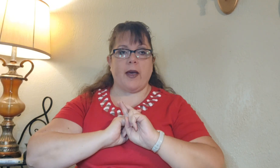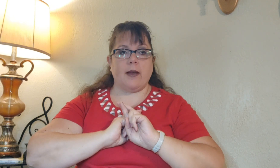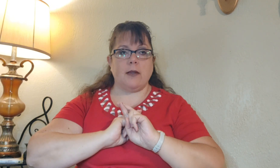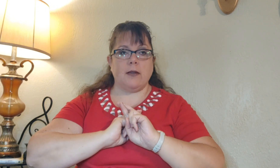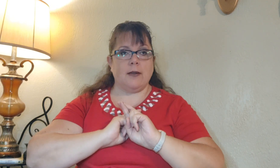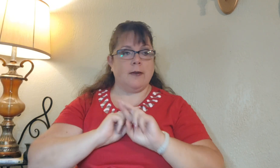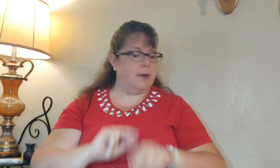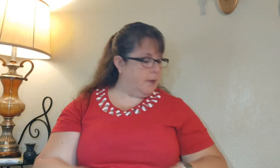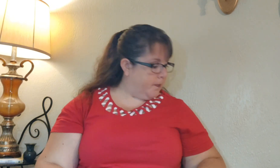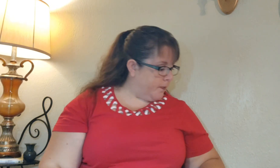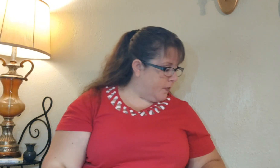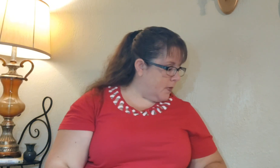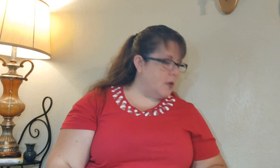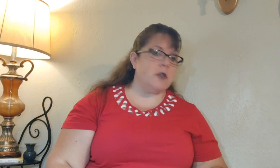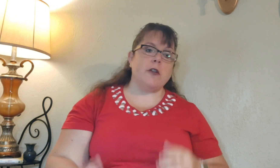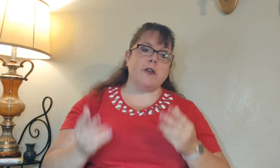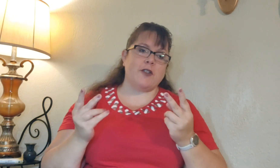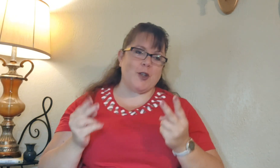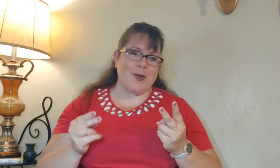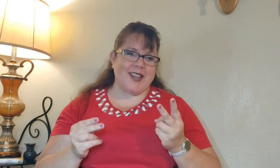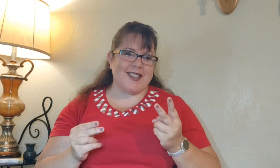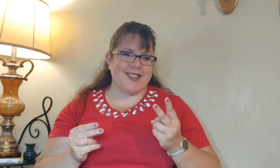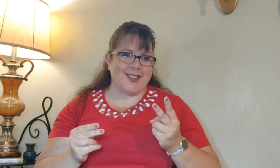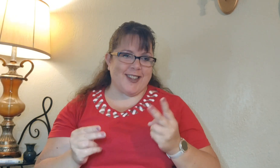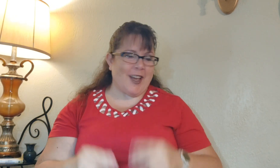respect. So there's two ways to that.